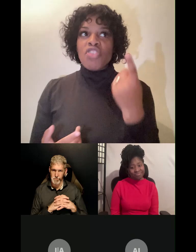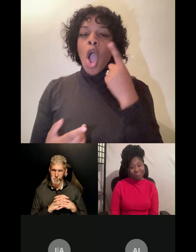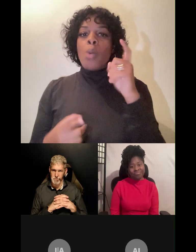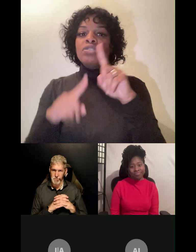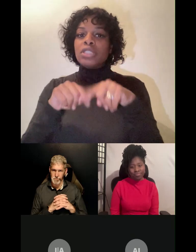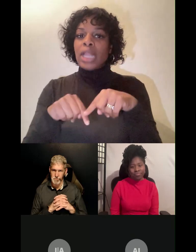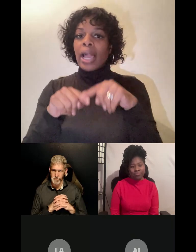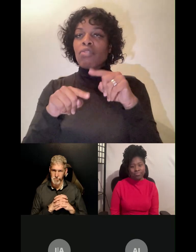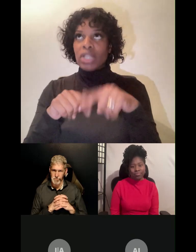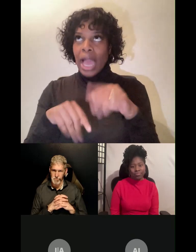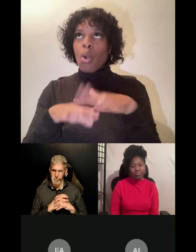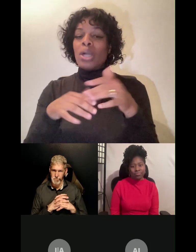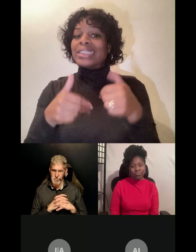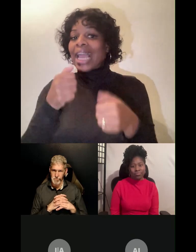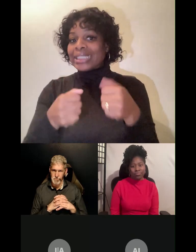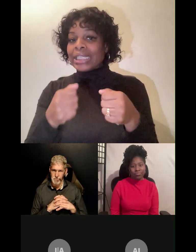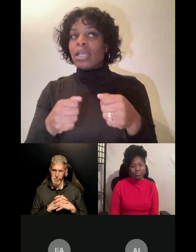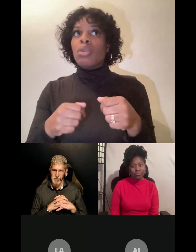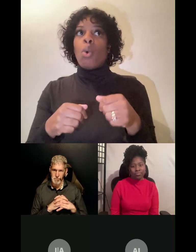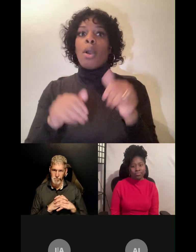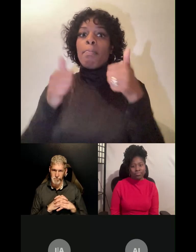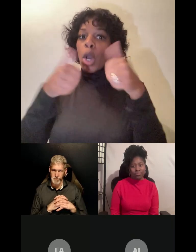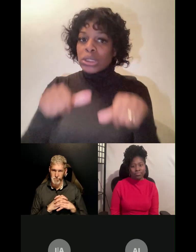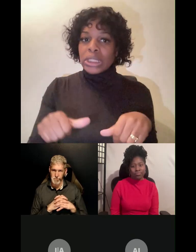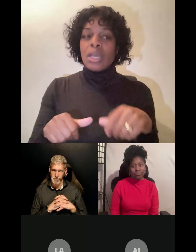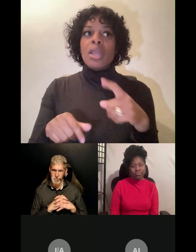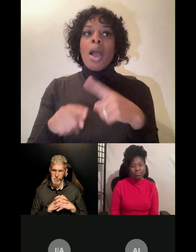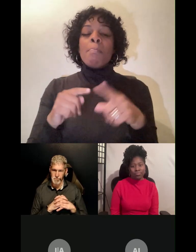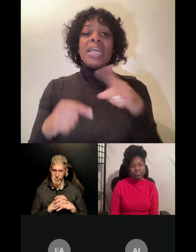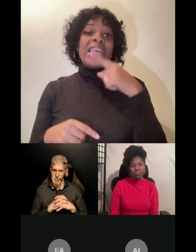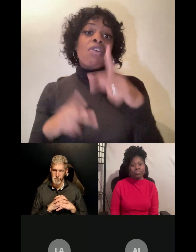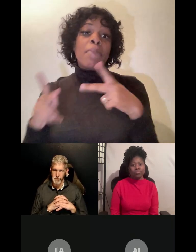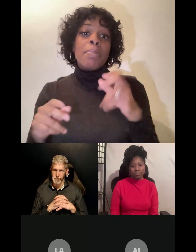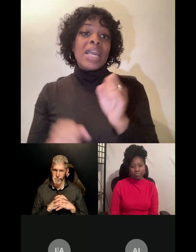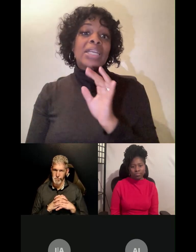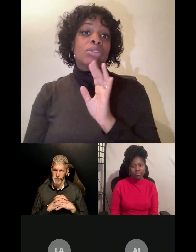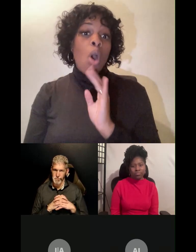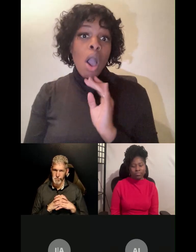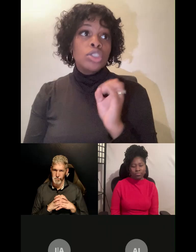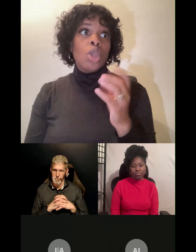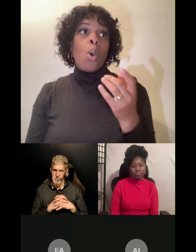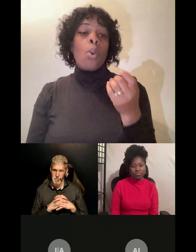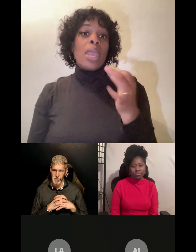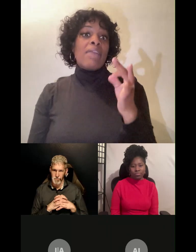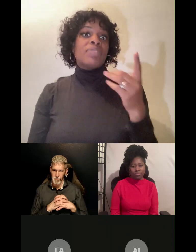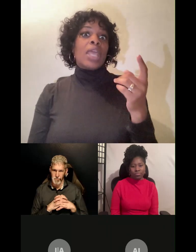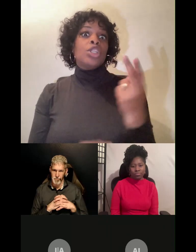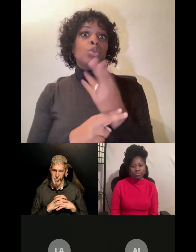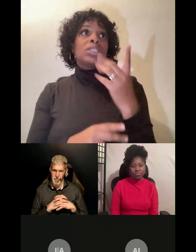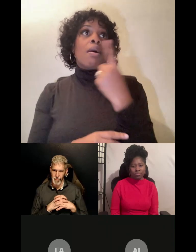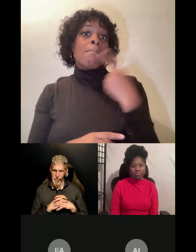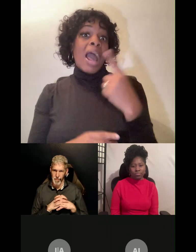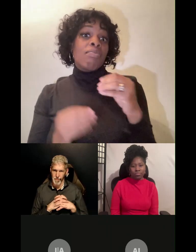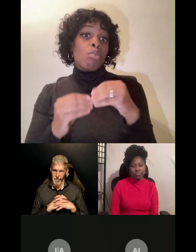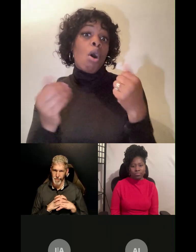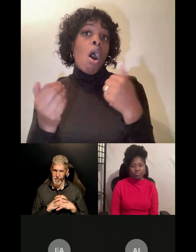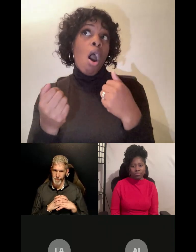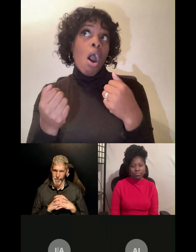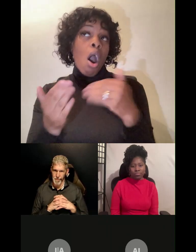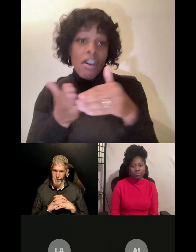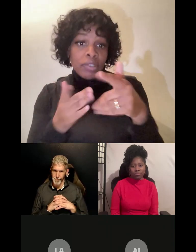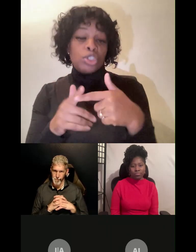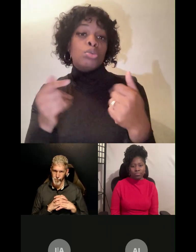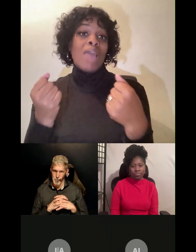it. They always rely on texting or posting, but hearing people can talk. So if they use their mouth